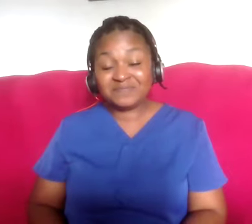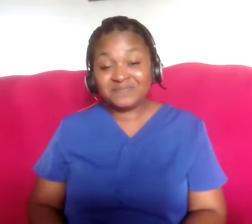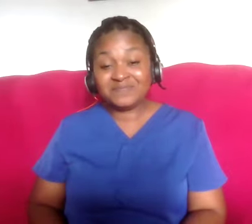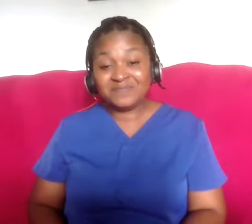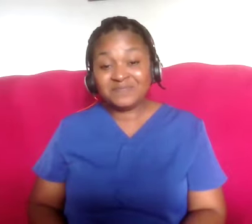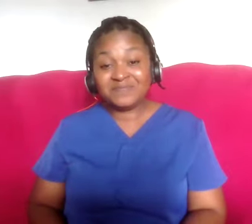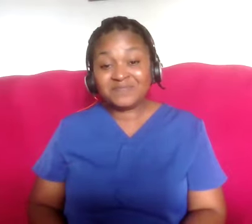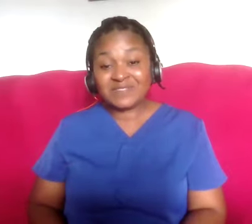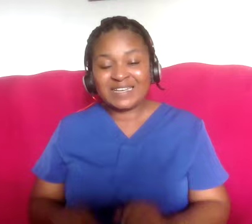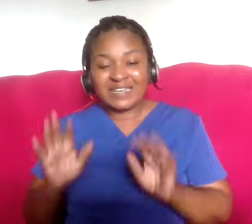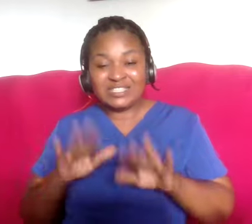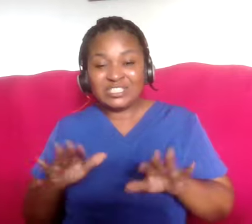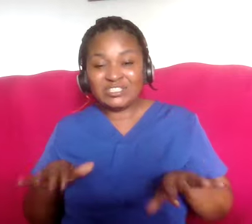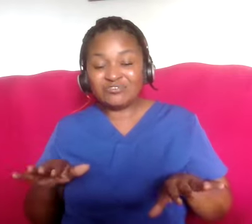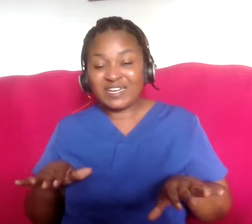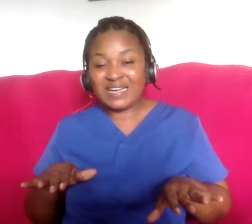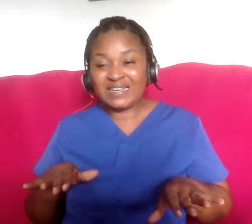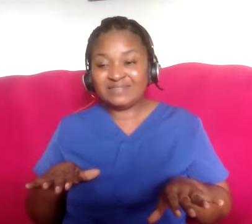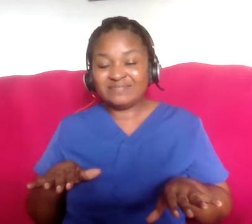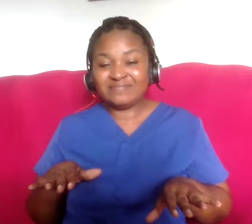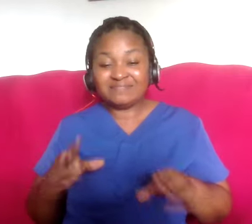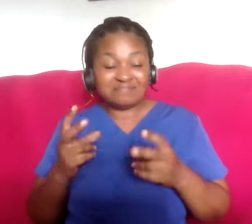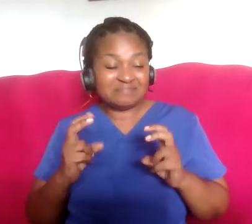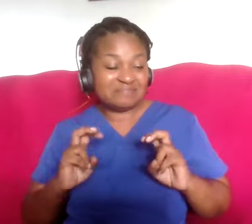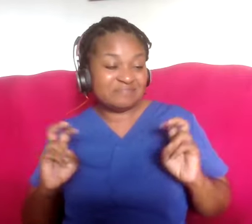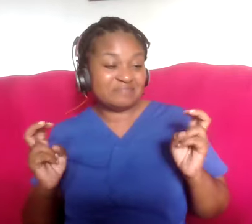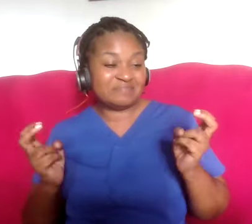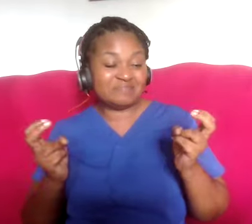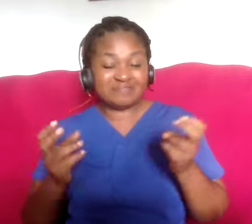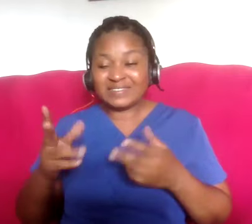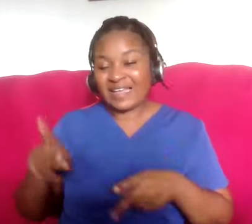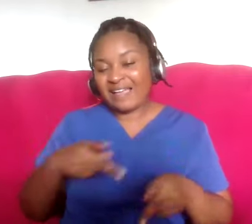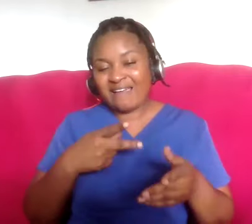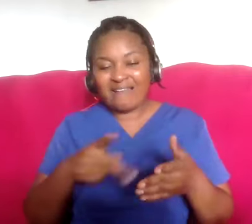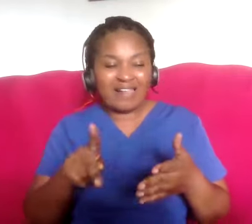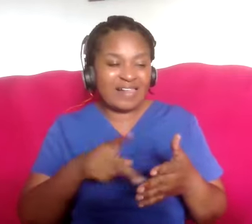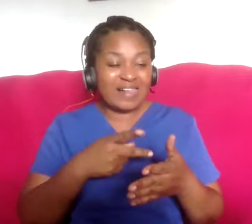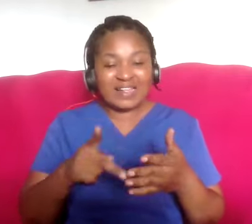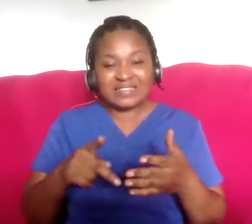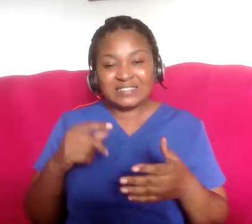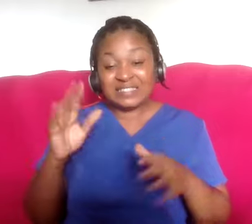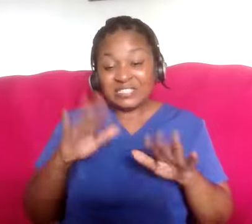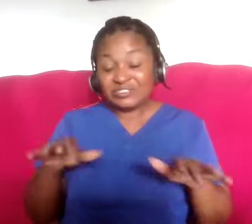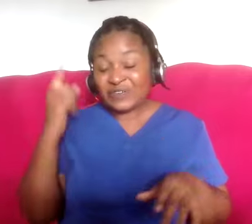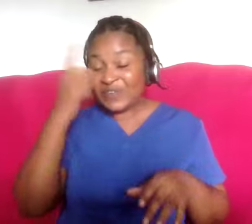Children dart around, their faces alight with excitement,